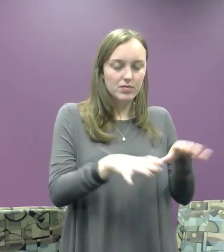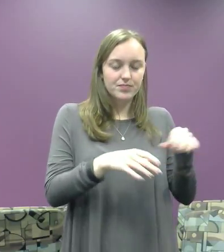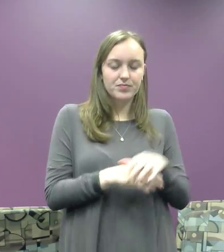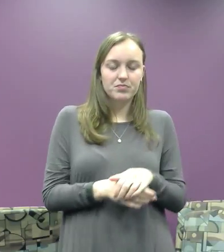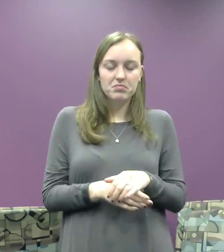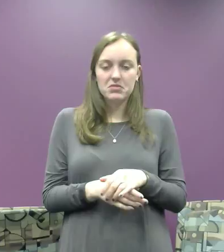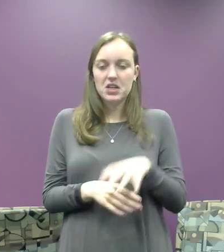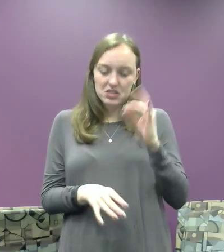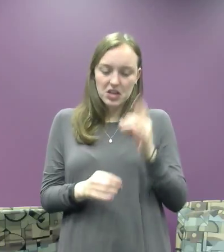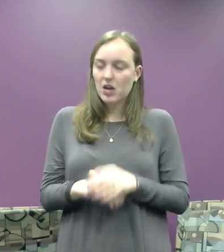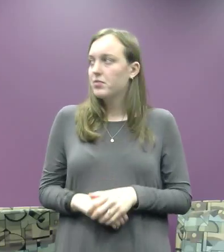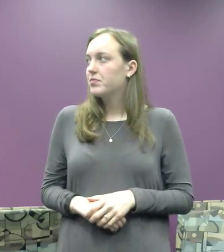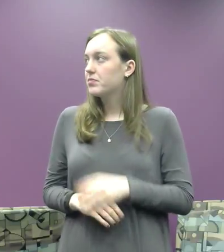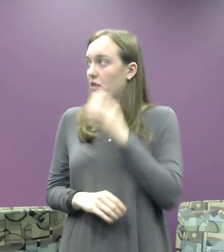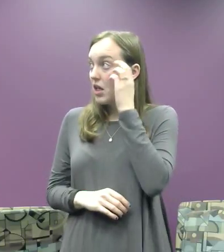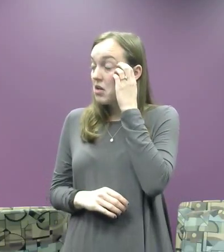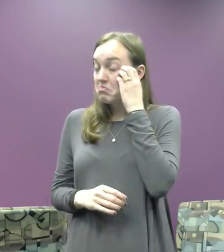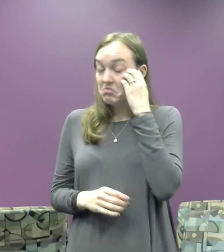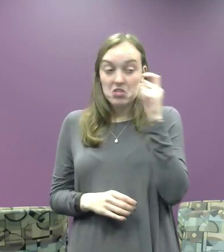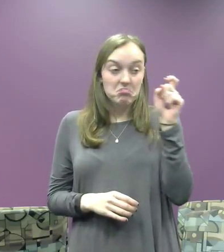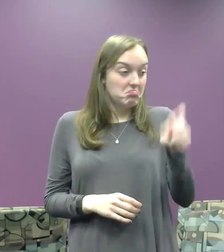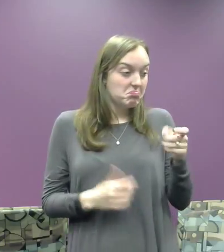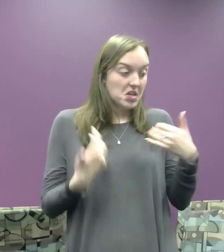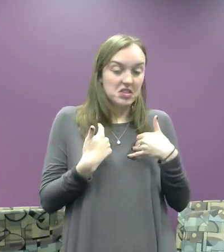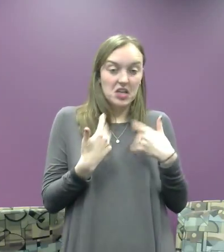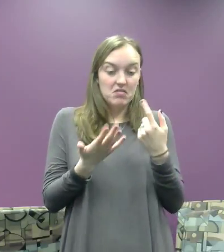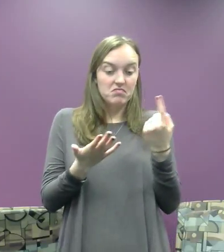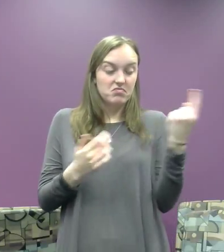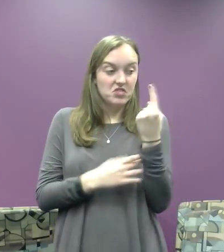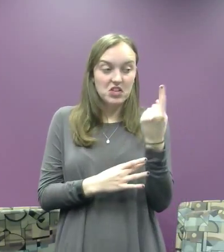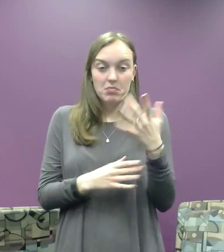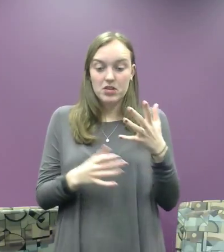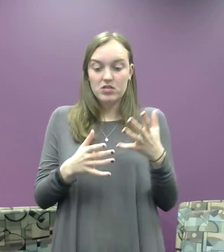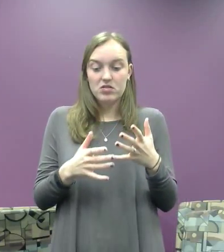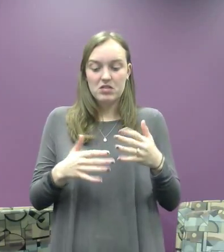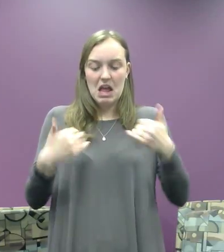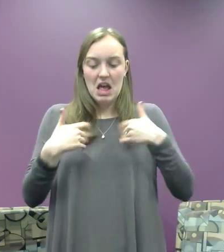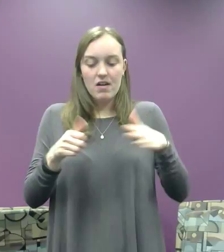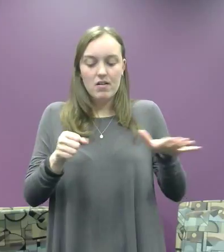Okay, we don't know. We got to have something that takes up space because we're going to fill this